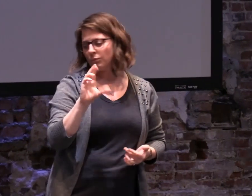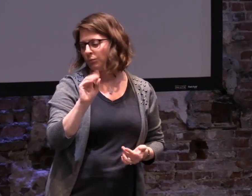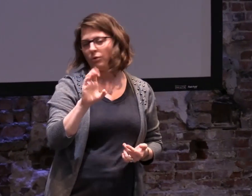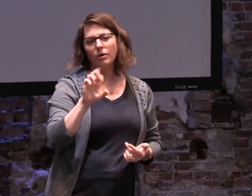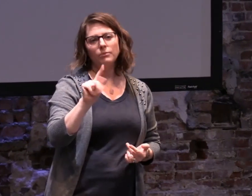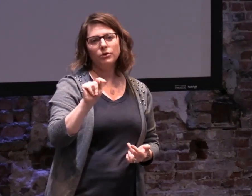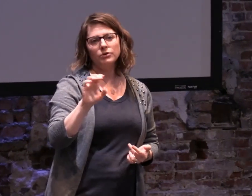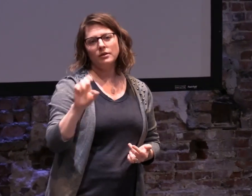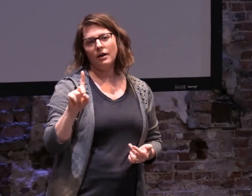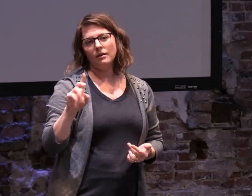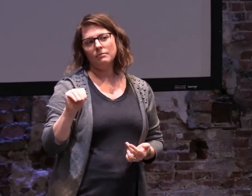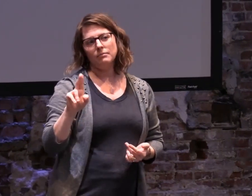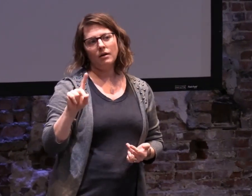The Theater of Dramatic Vision.